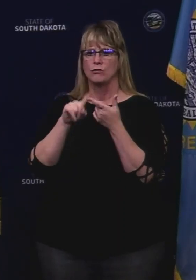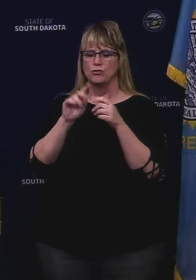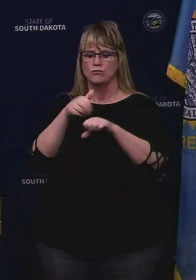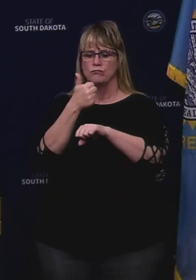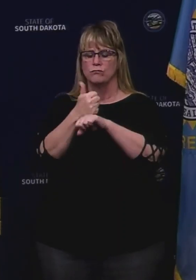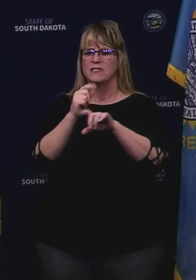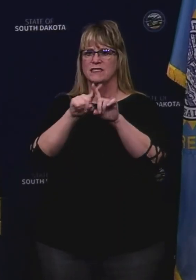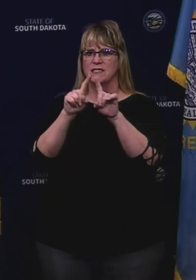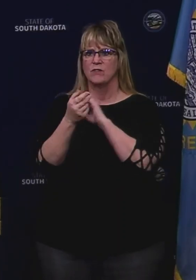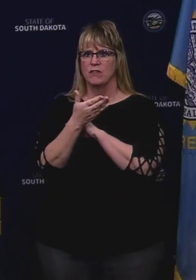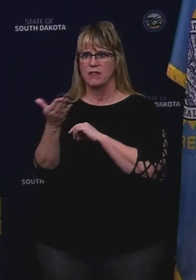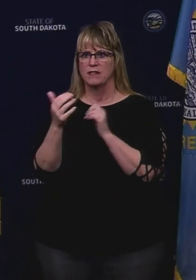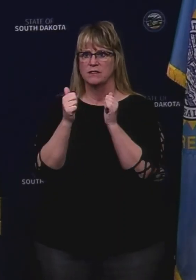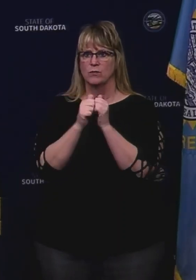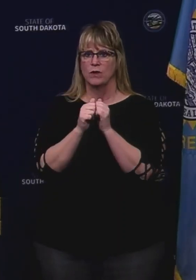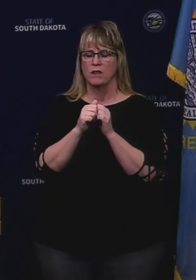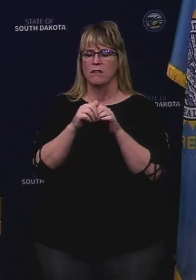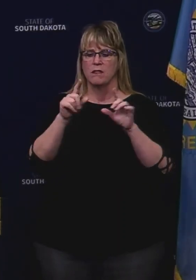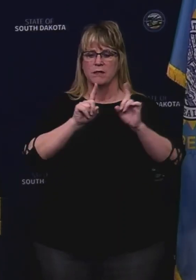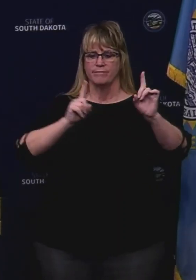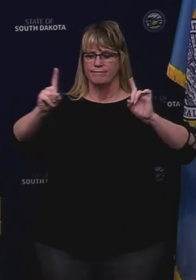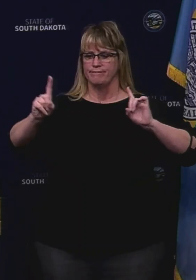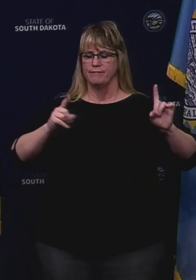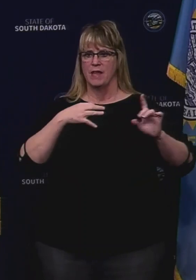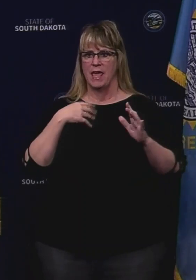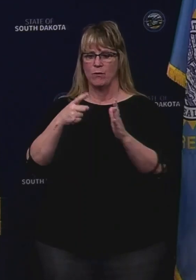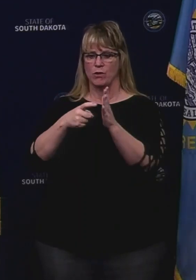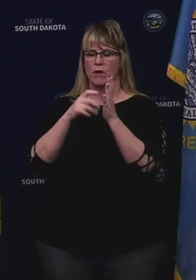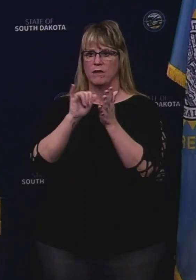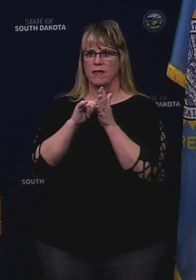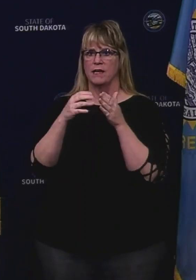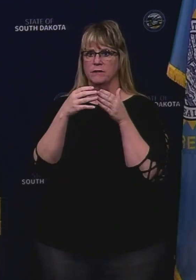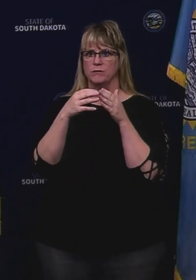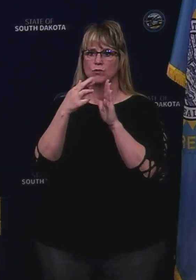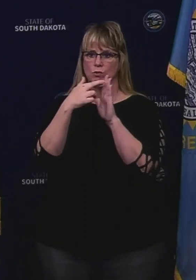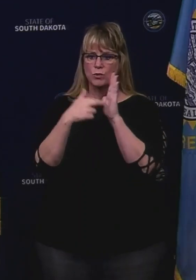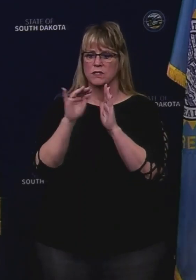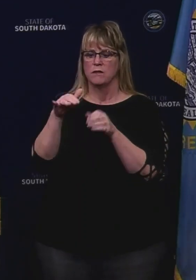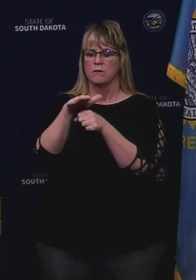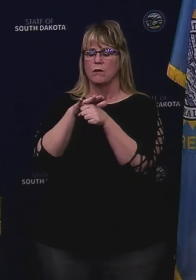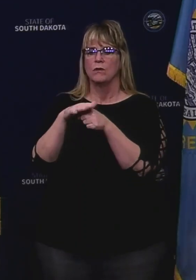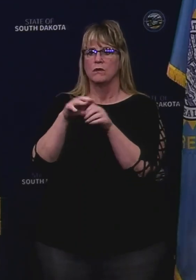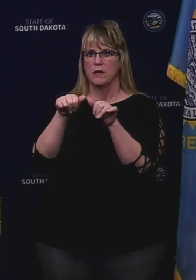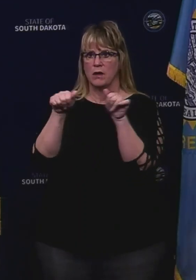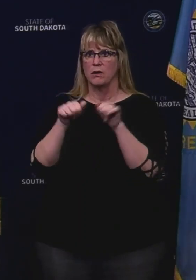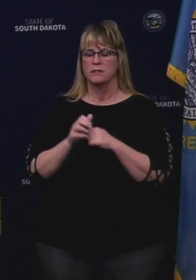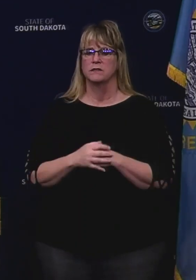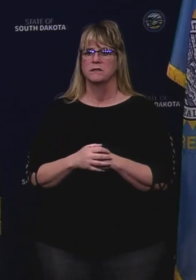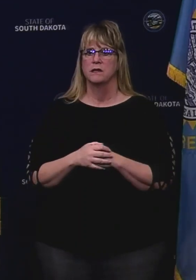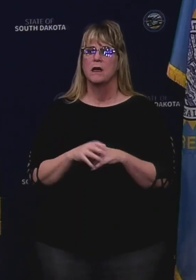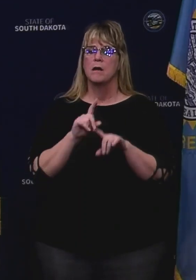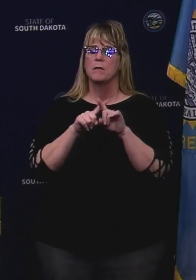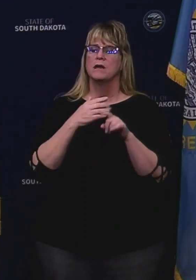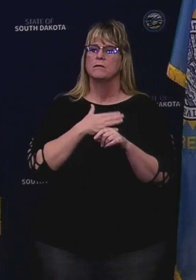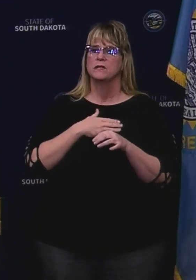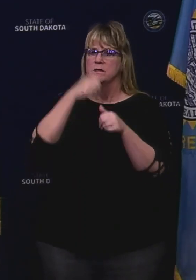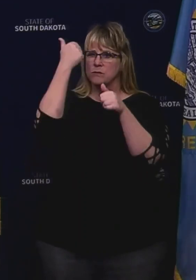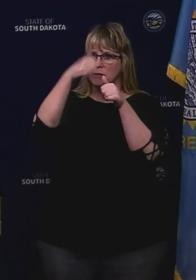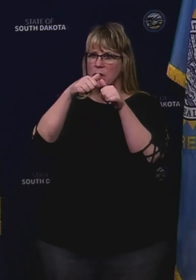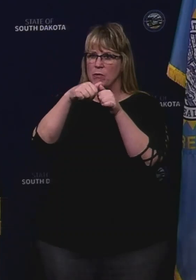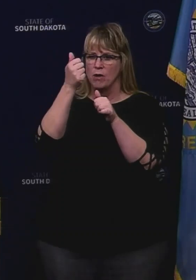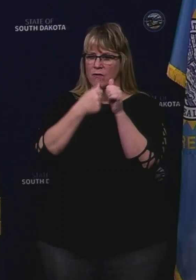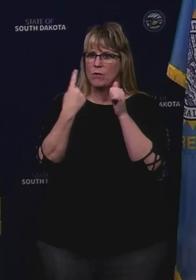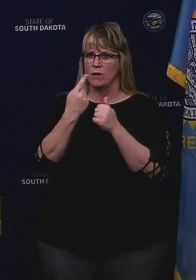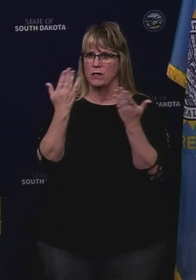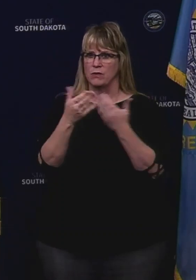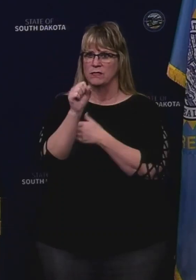different things as far as social distancing and enforcing those guidelines in their local areas. I do want to remind everybody of a few